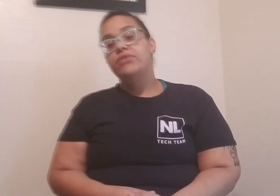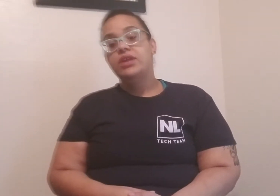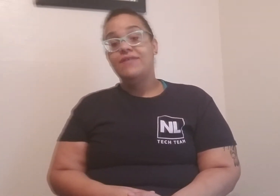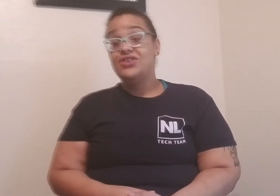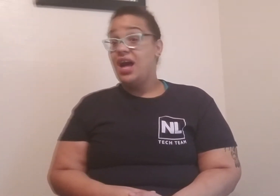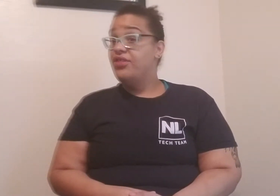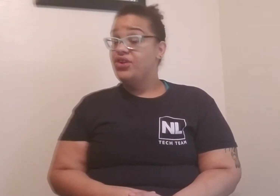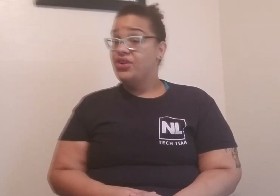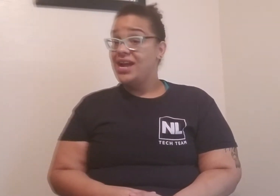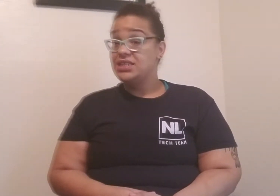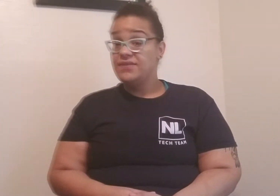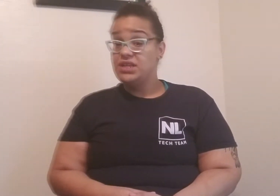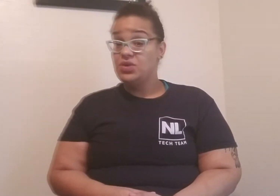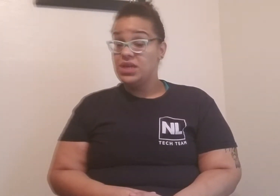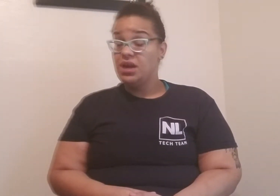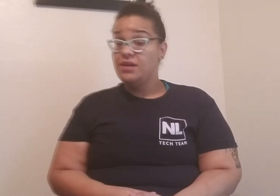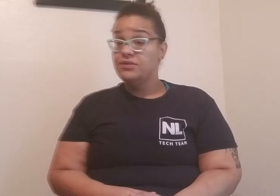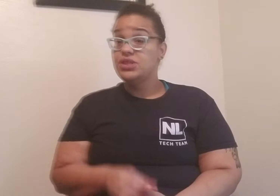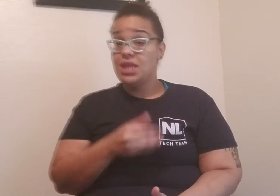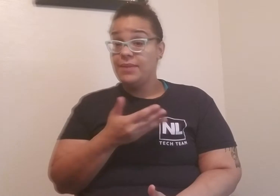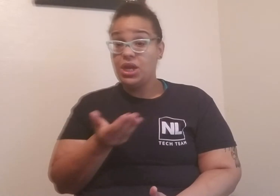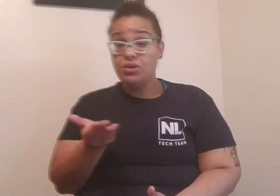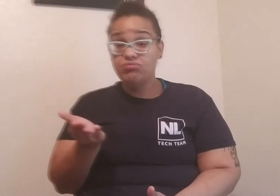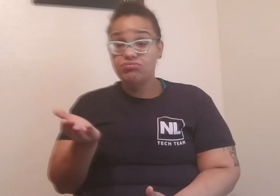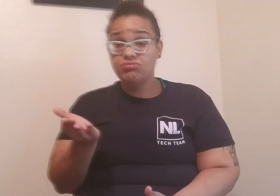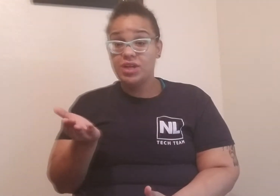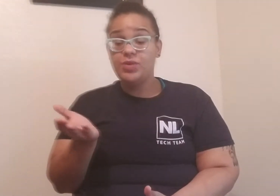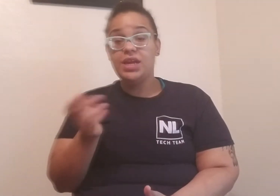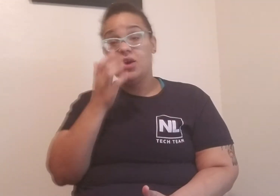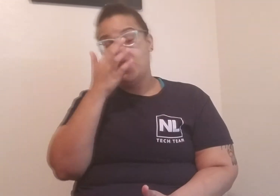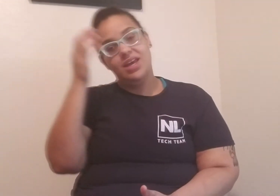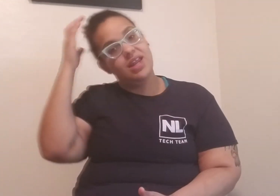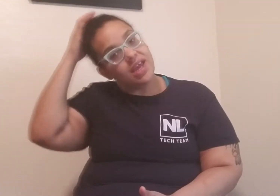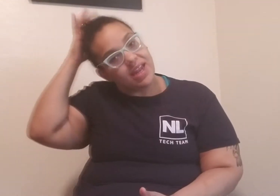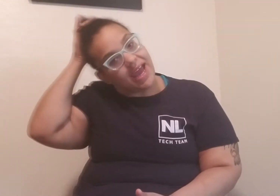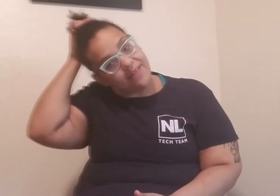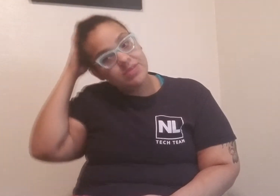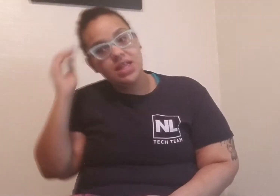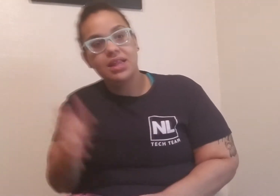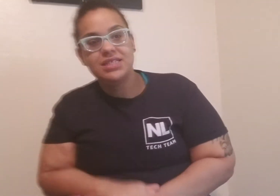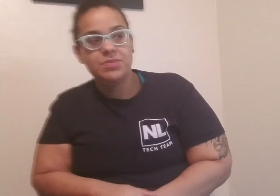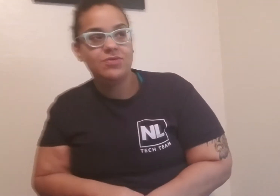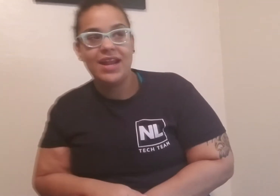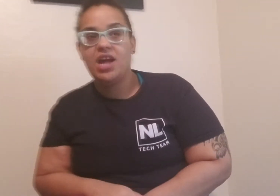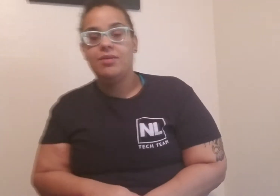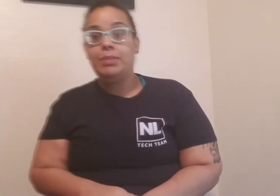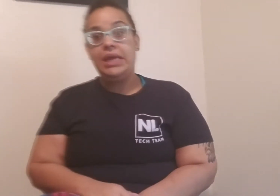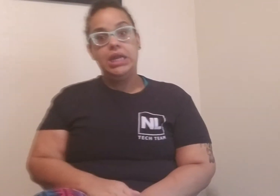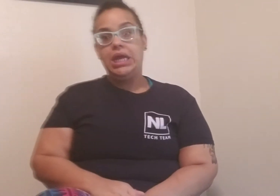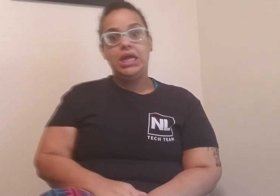If there's other activities you think of, just let me know, and we can go ahead and add them to the list. But right now I'm blank and I can't think